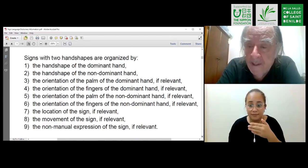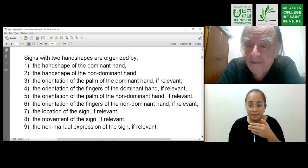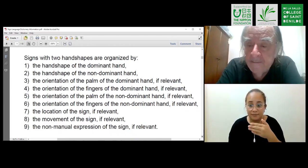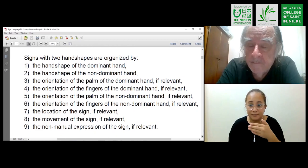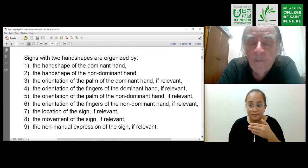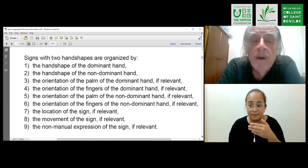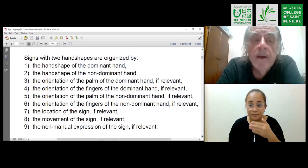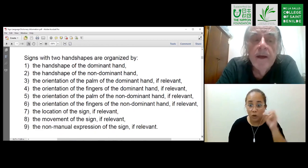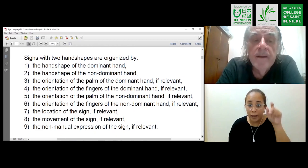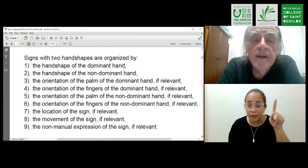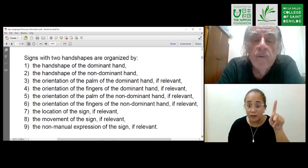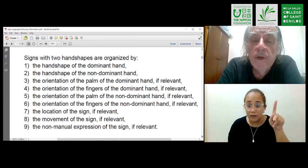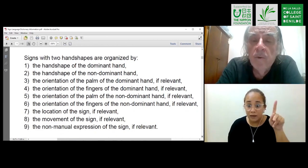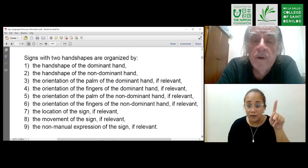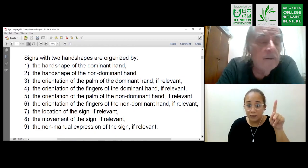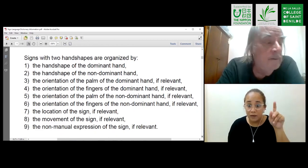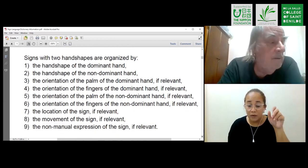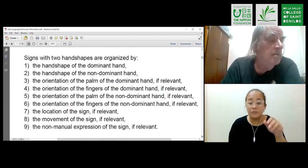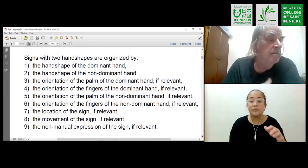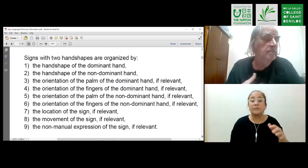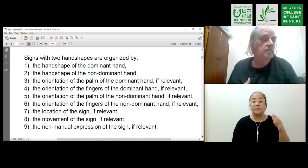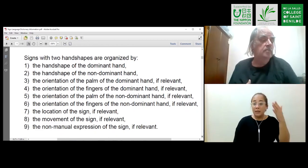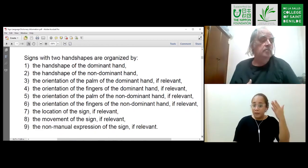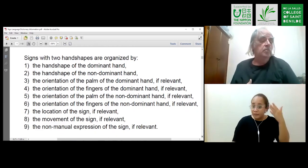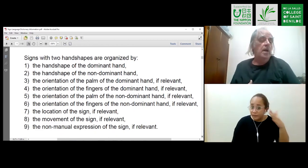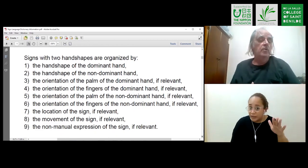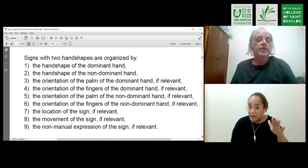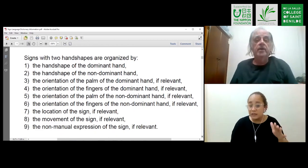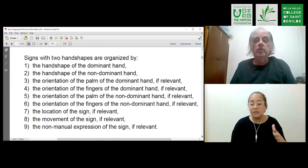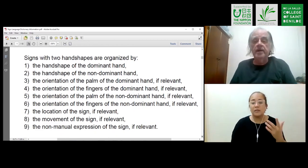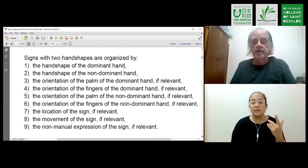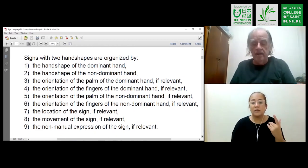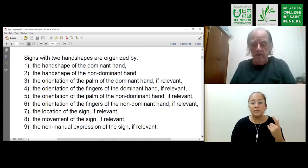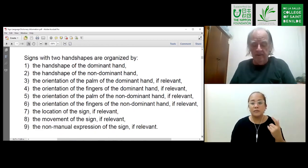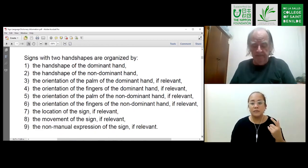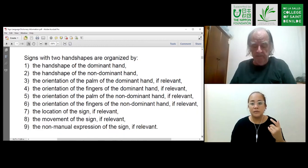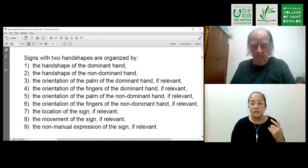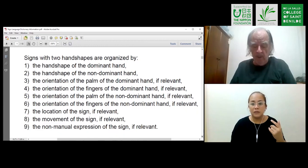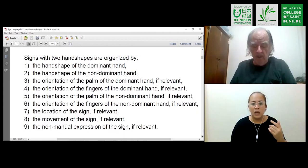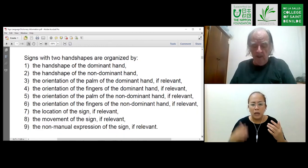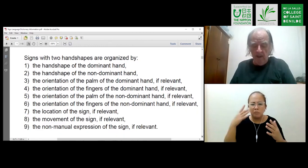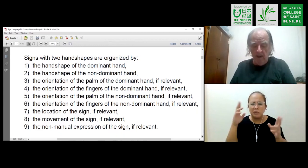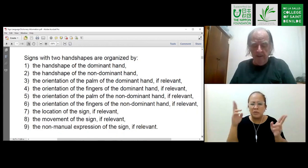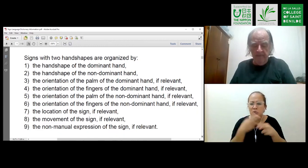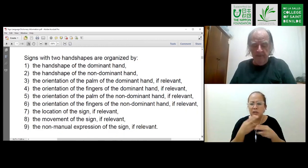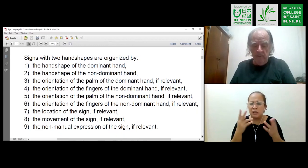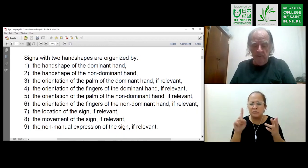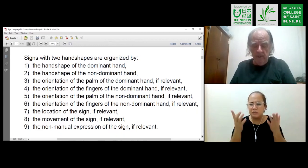Okay? And then we will, I don't think it will take that long. I'll give you,